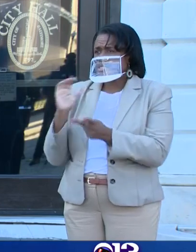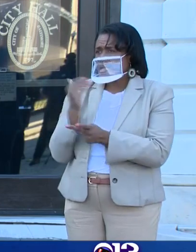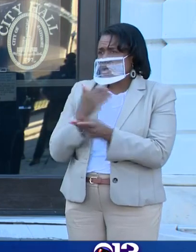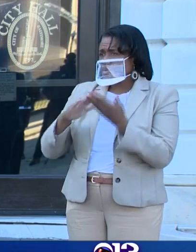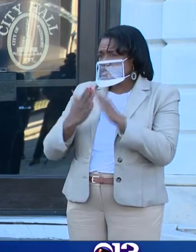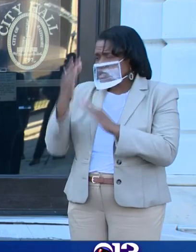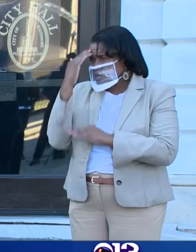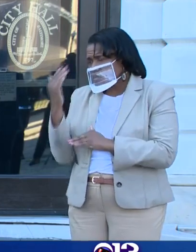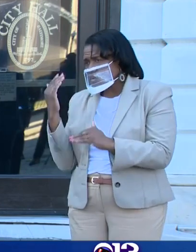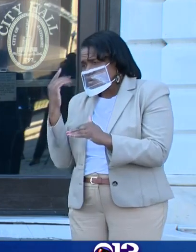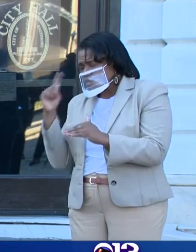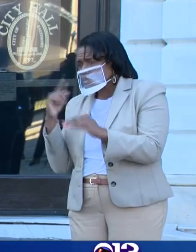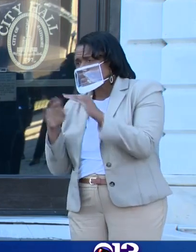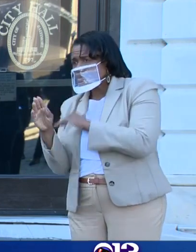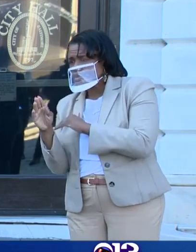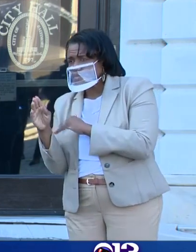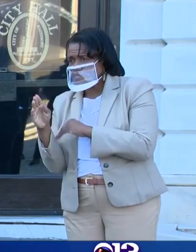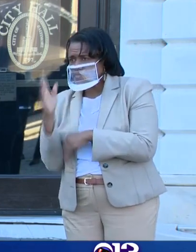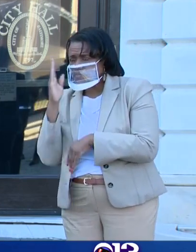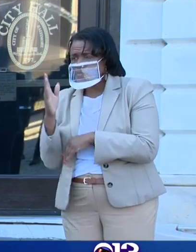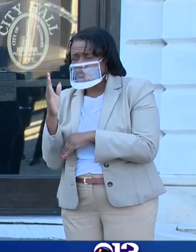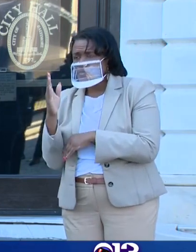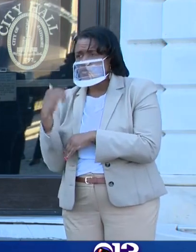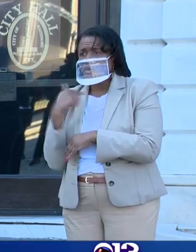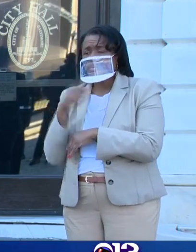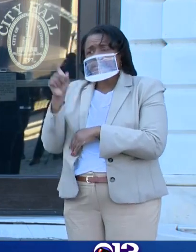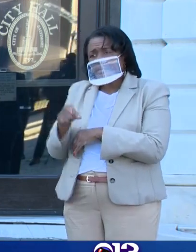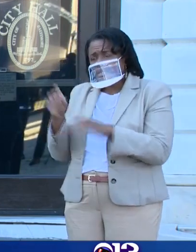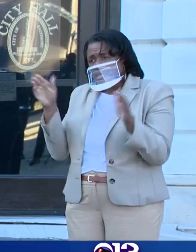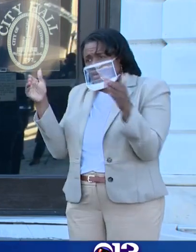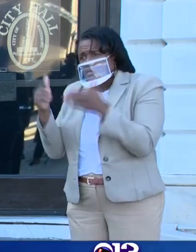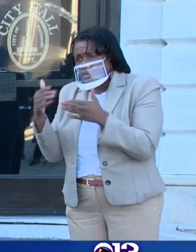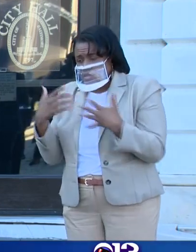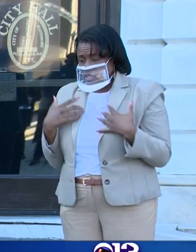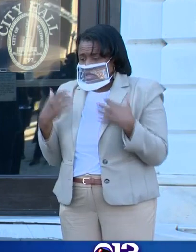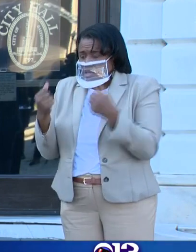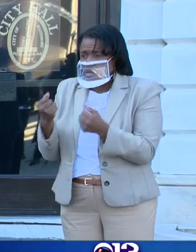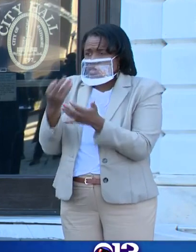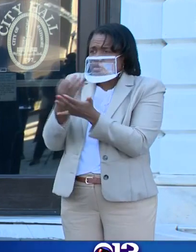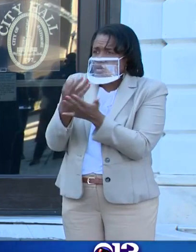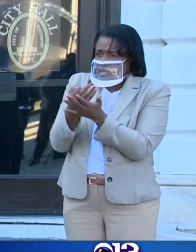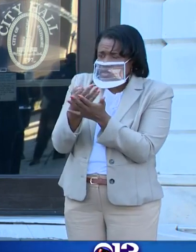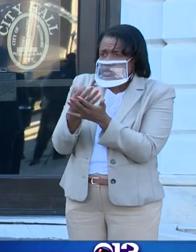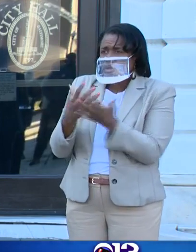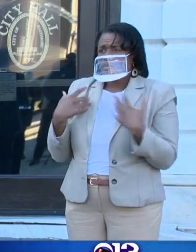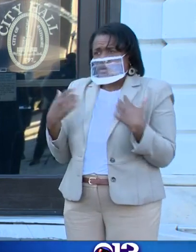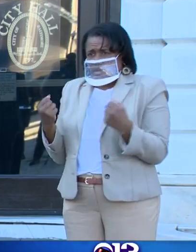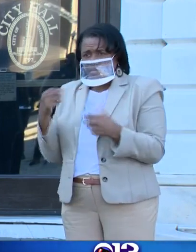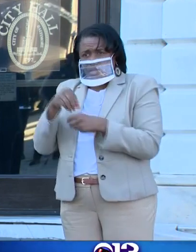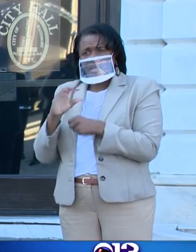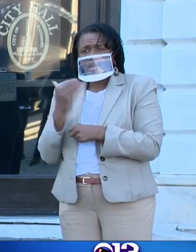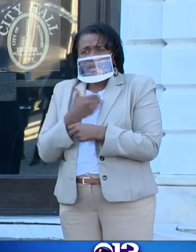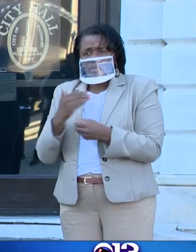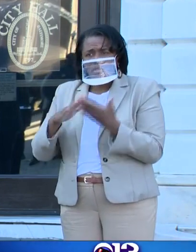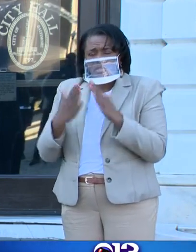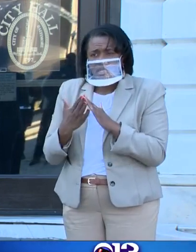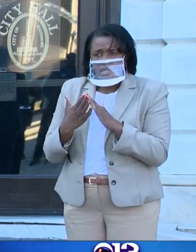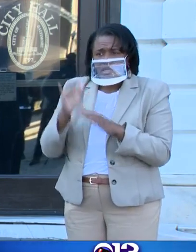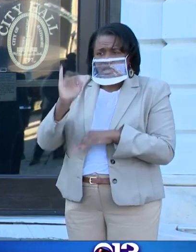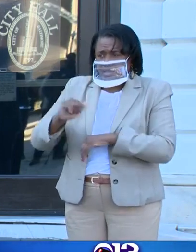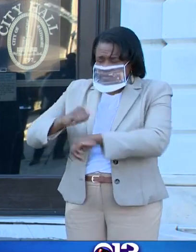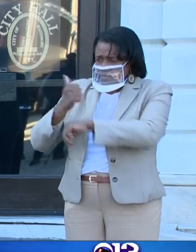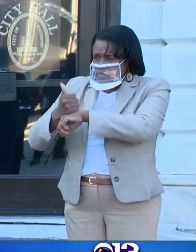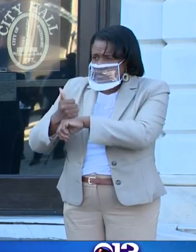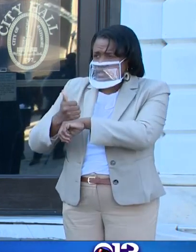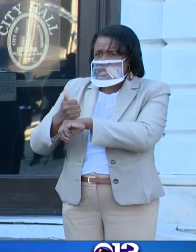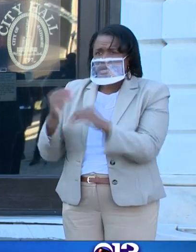Ultimately, we must focus on a health and fiscal recovery in our city that builds a more